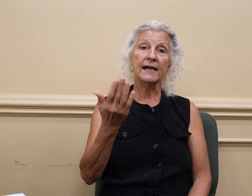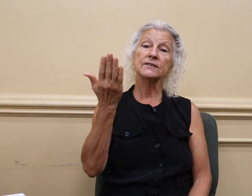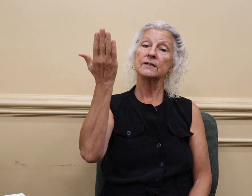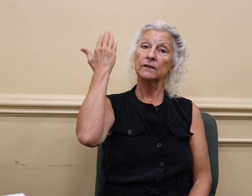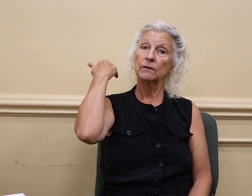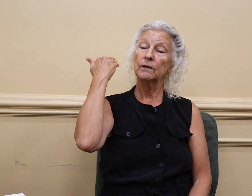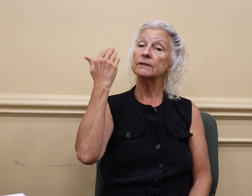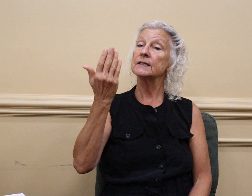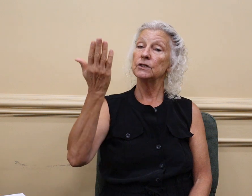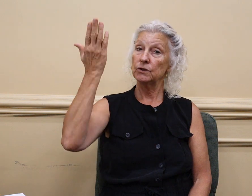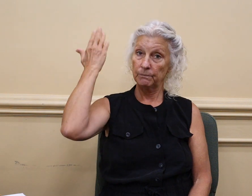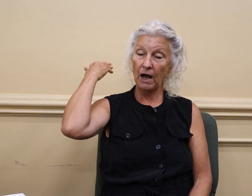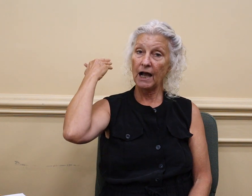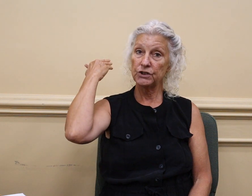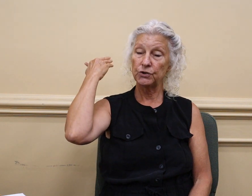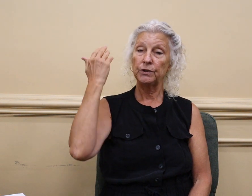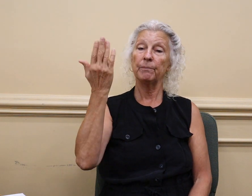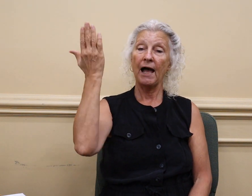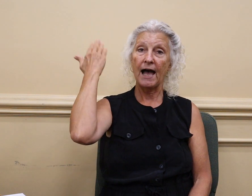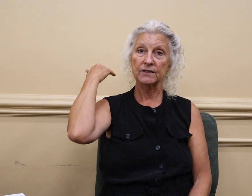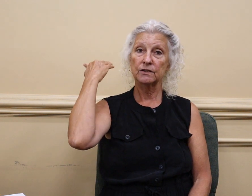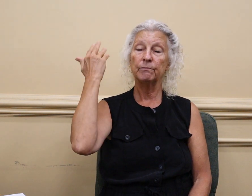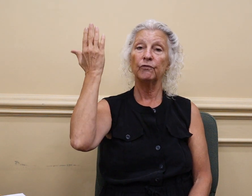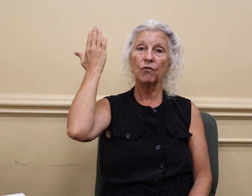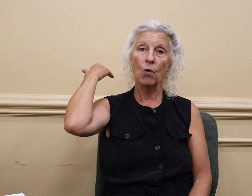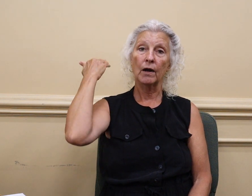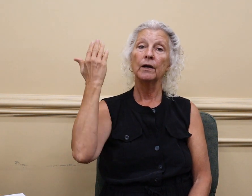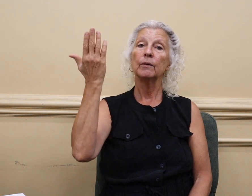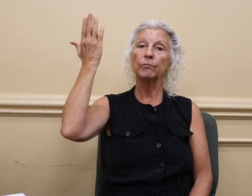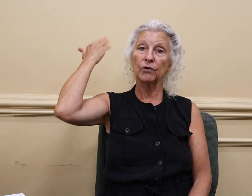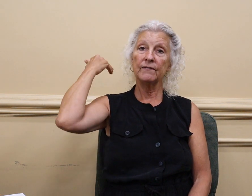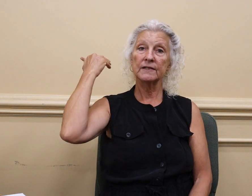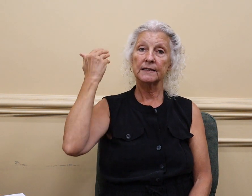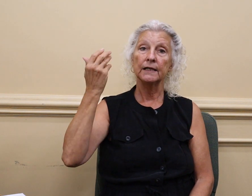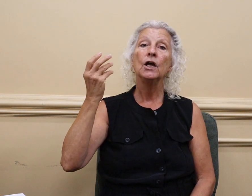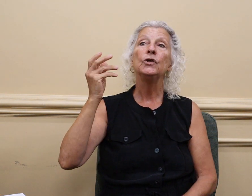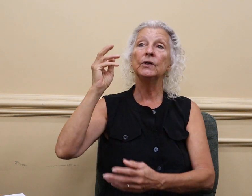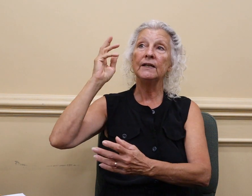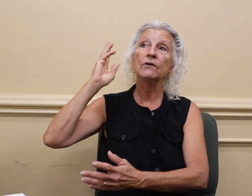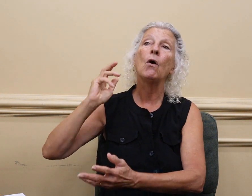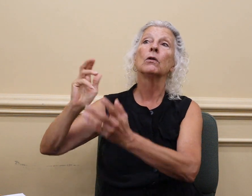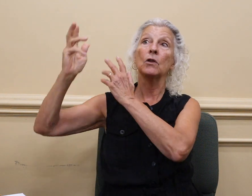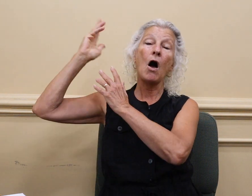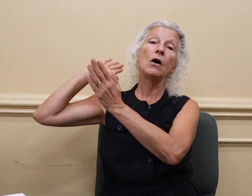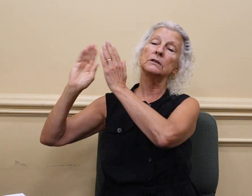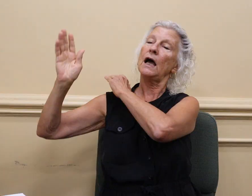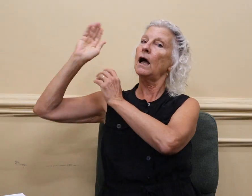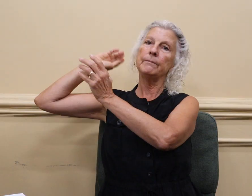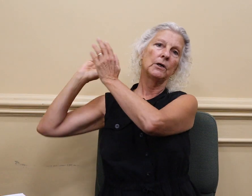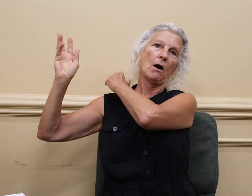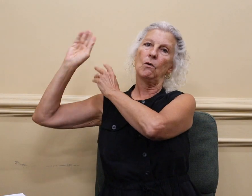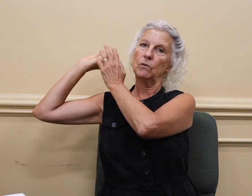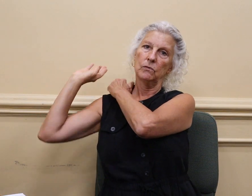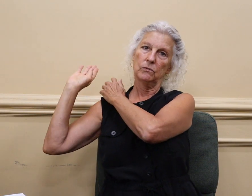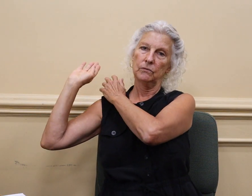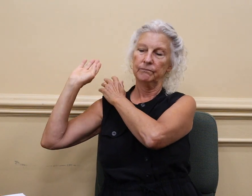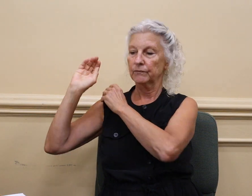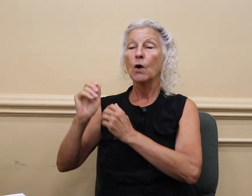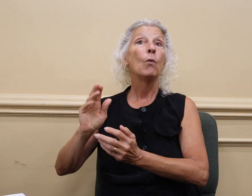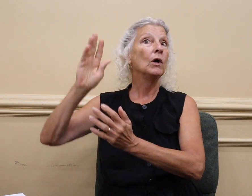Past is in behind you, your past, before, previously. You can even go a long time ago.